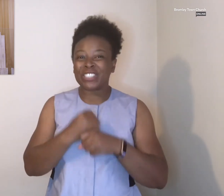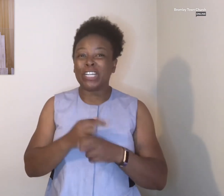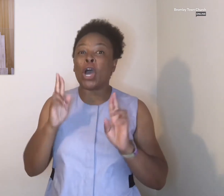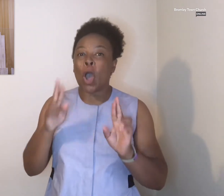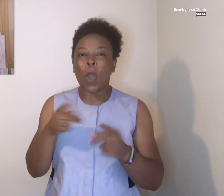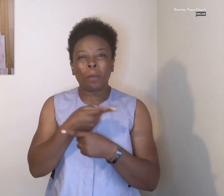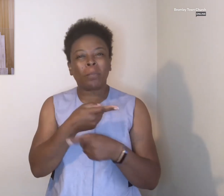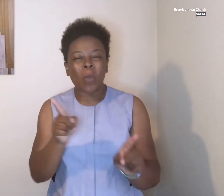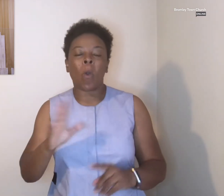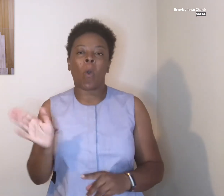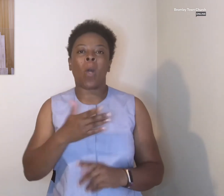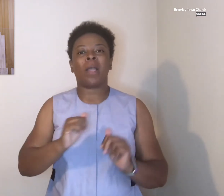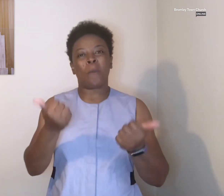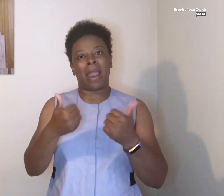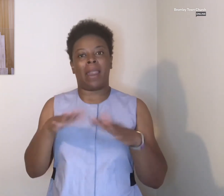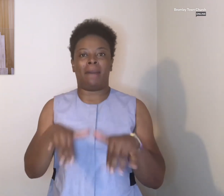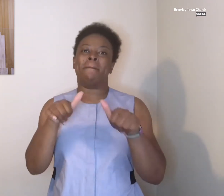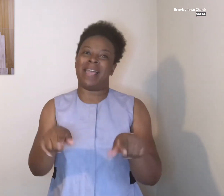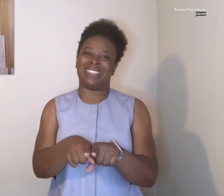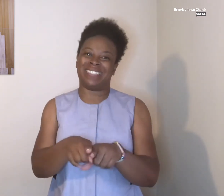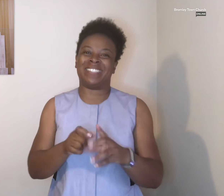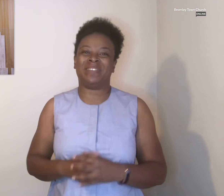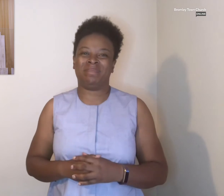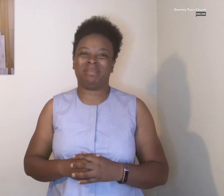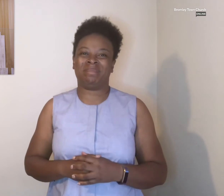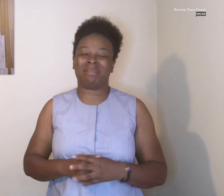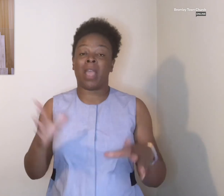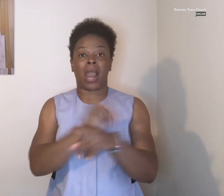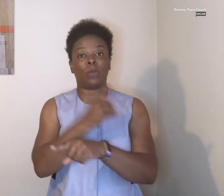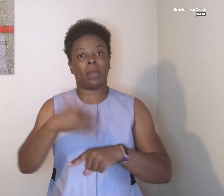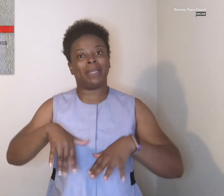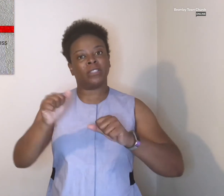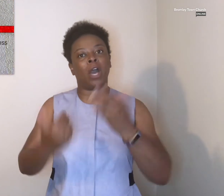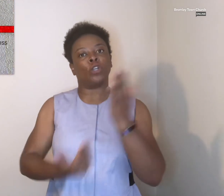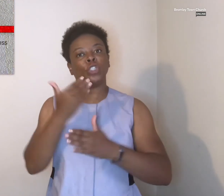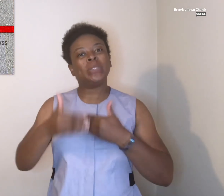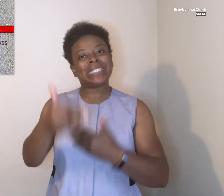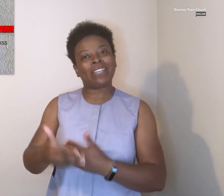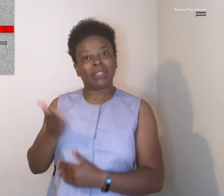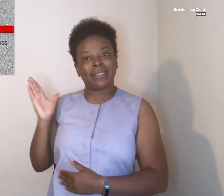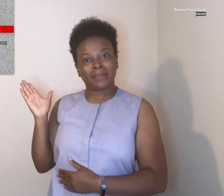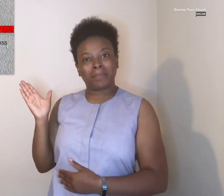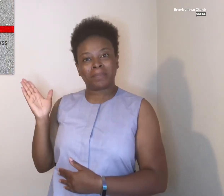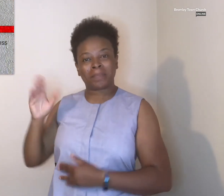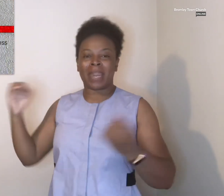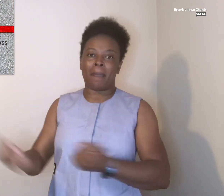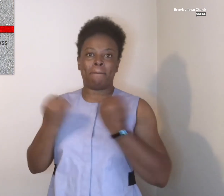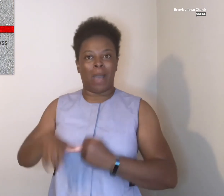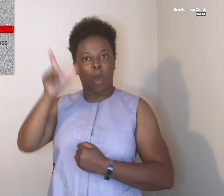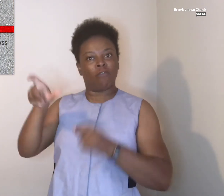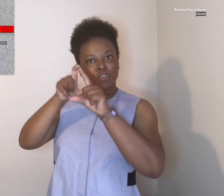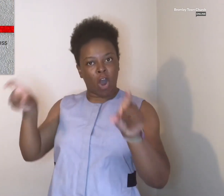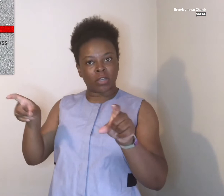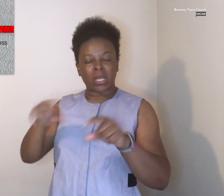you're well and you're blessed. Last week we started this new series and we were looking at the power of the cross. And so we're going to